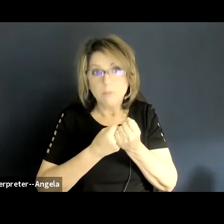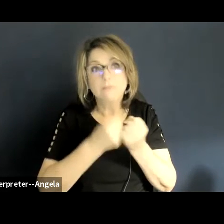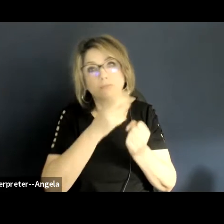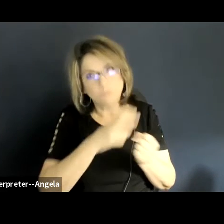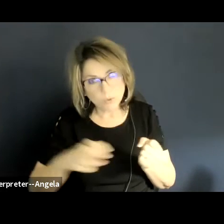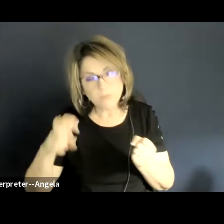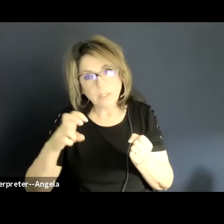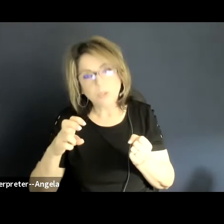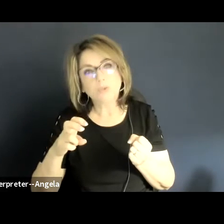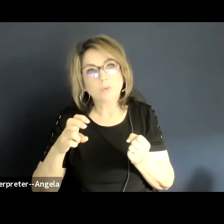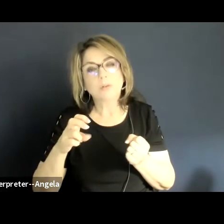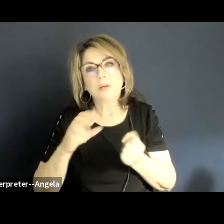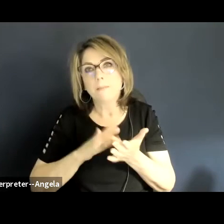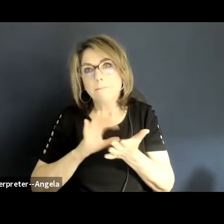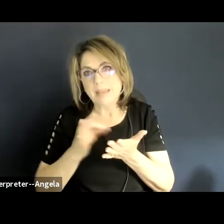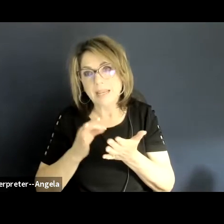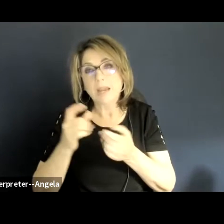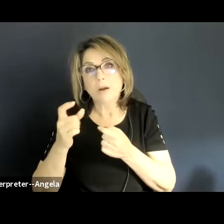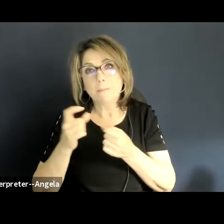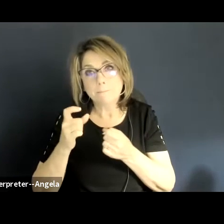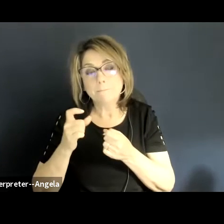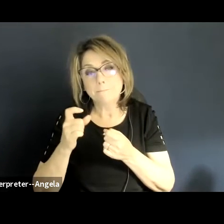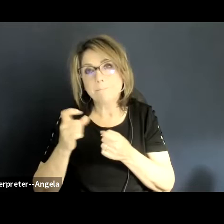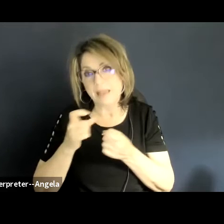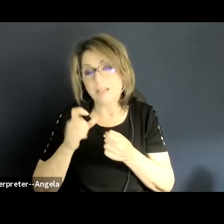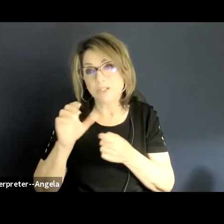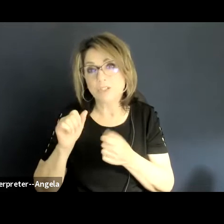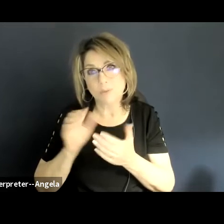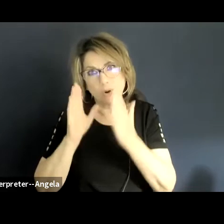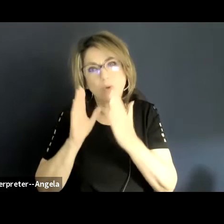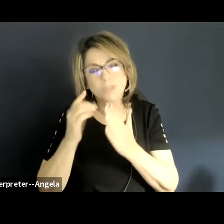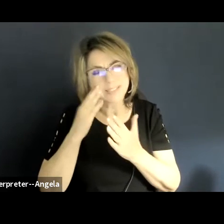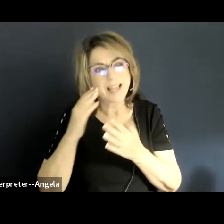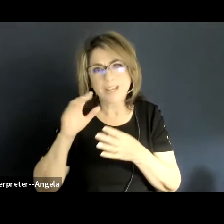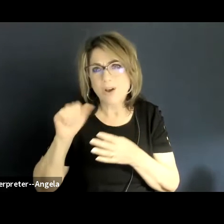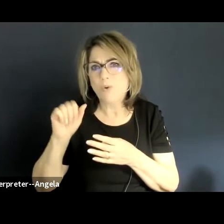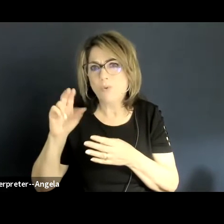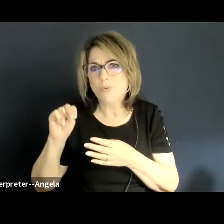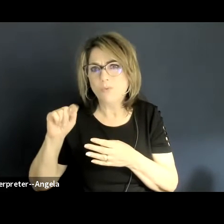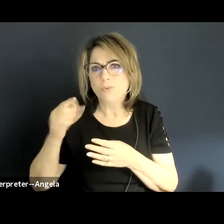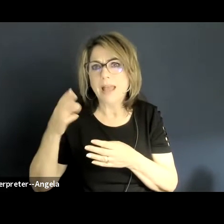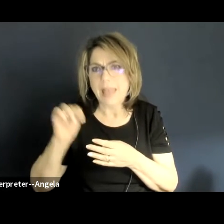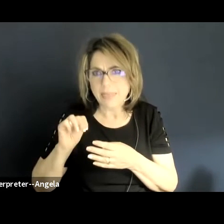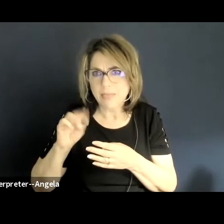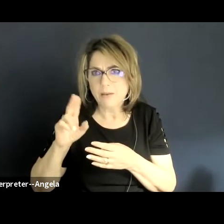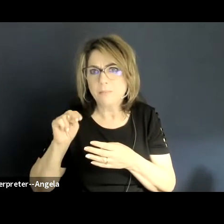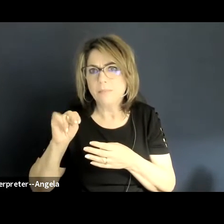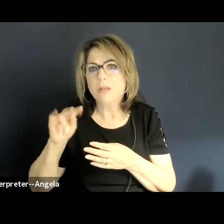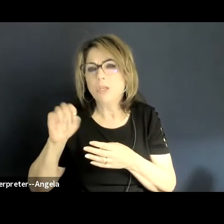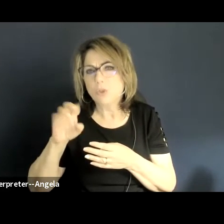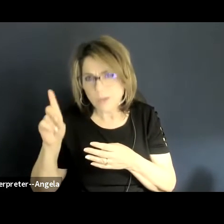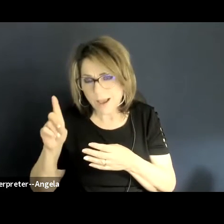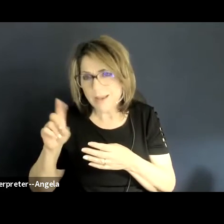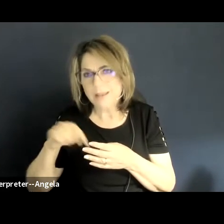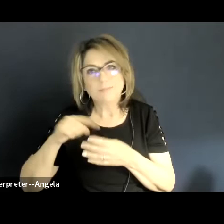approach. Because I know that companies like Anthem or Centene or United or a couple of the others are going to reach out to